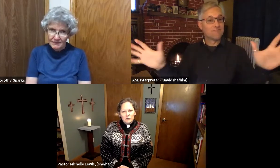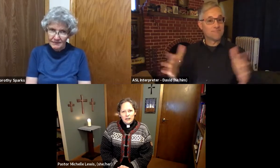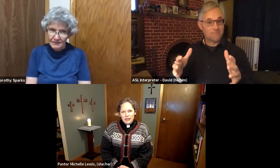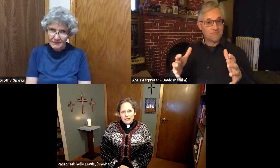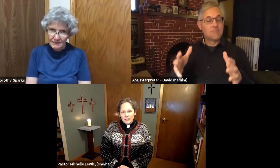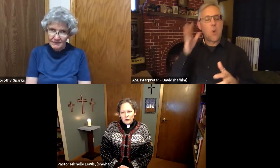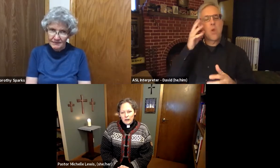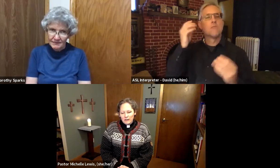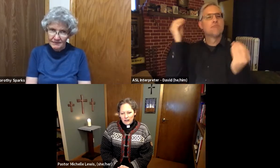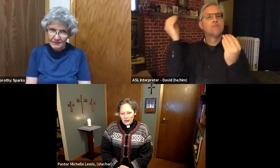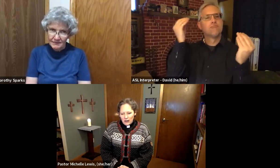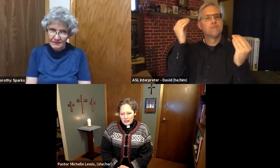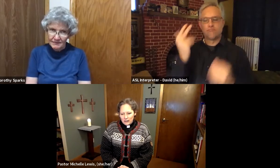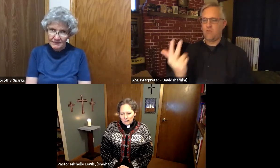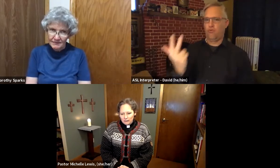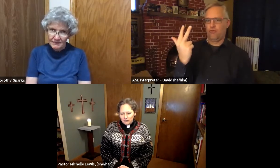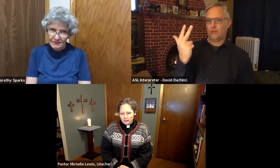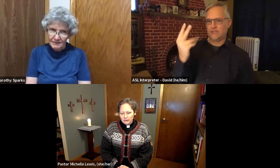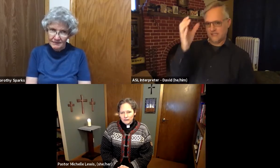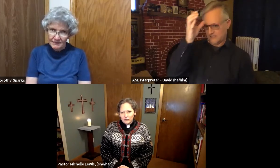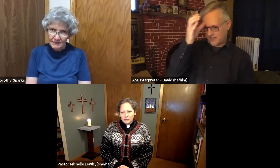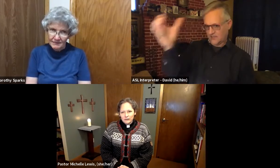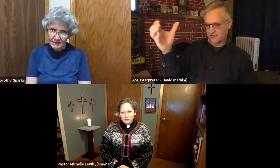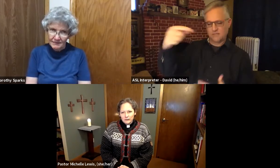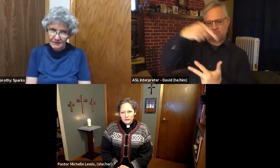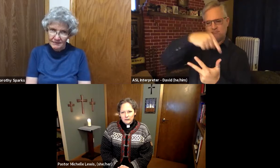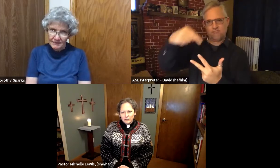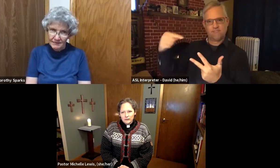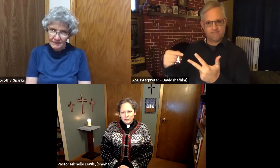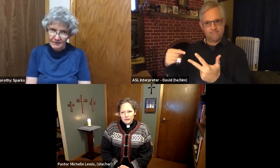concepts related to grief and loss.